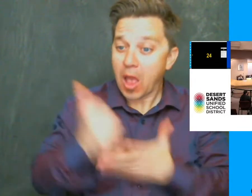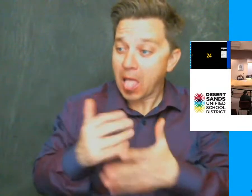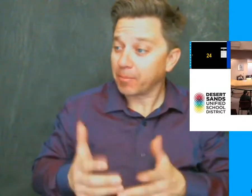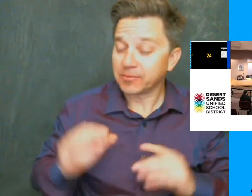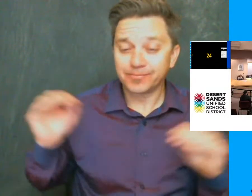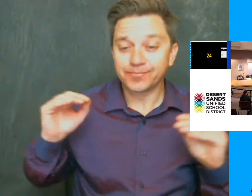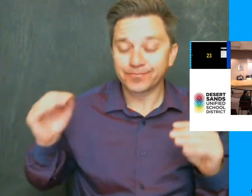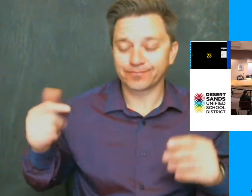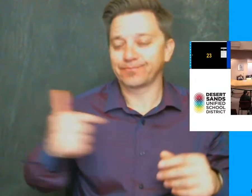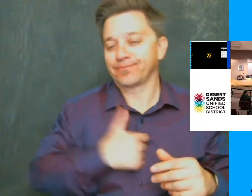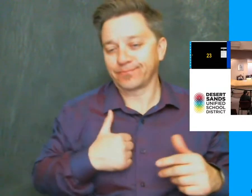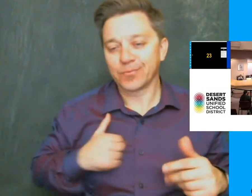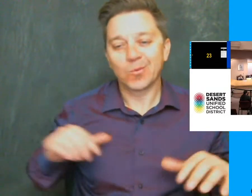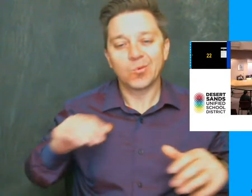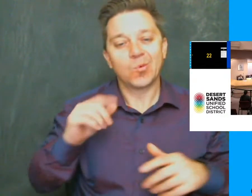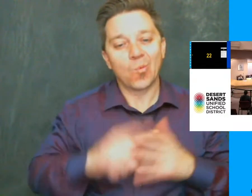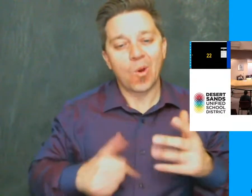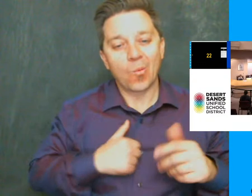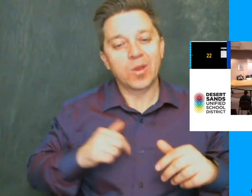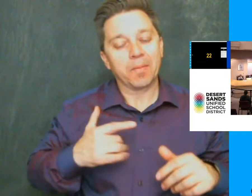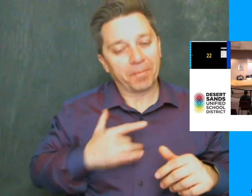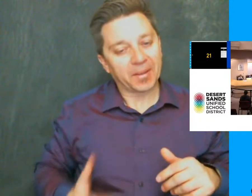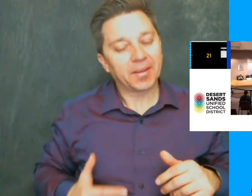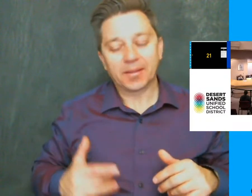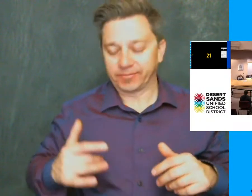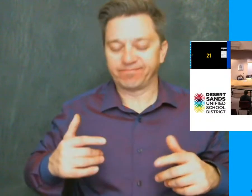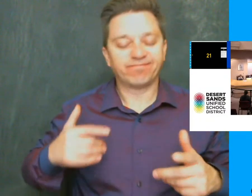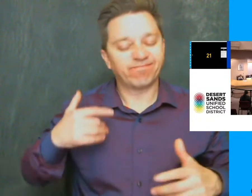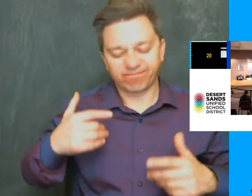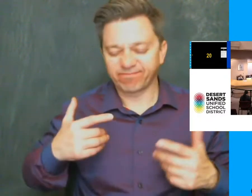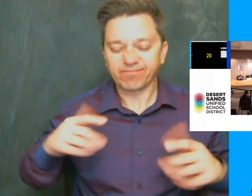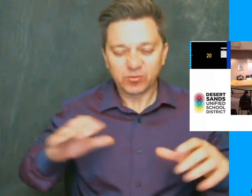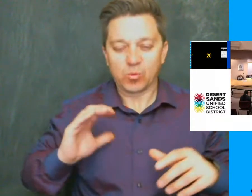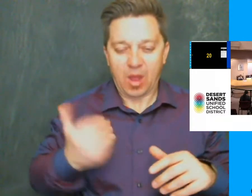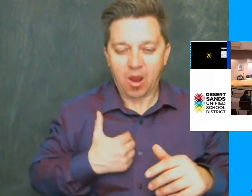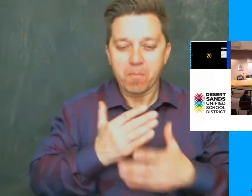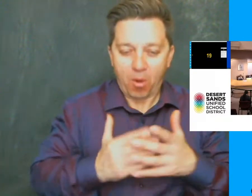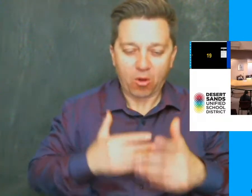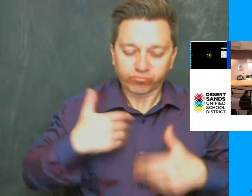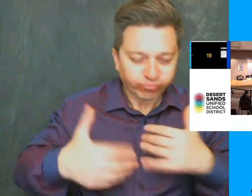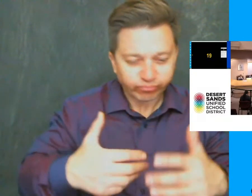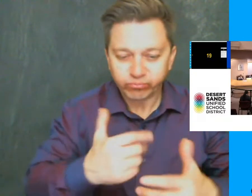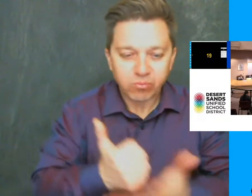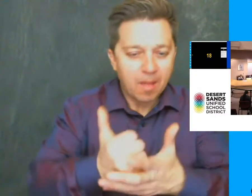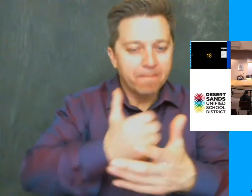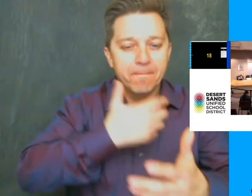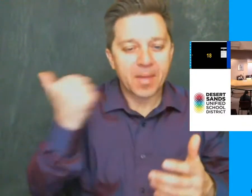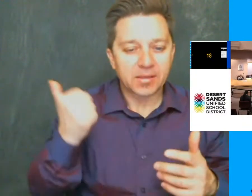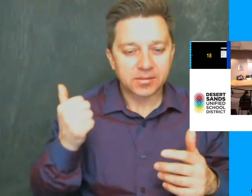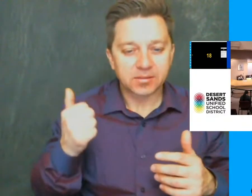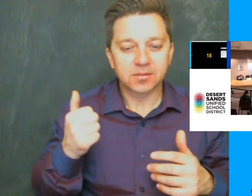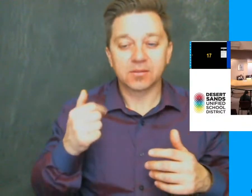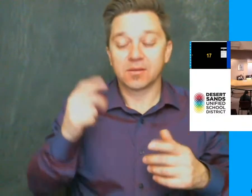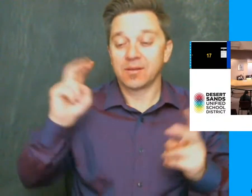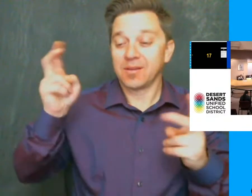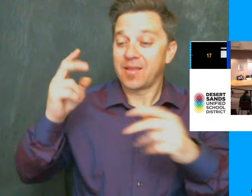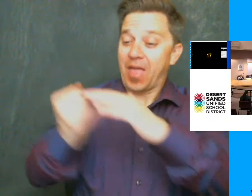best, step up to the plate and deal with it, and do our very best to make it through the day. The so-called isolation